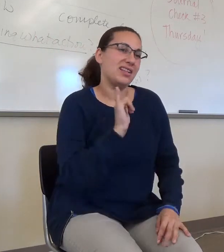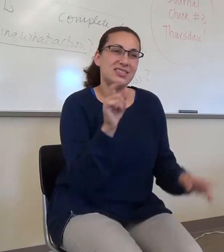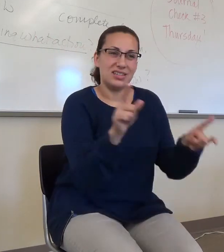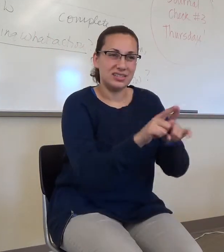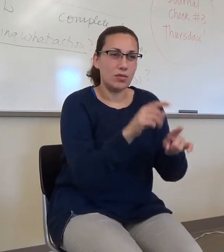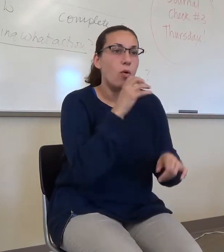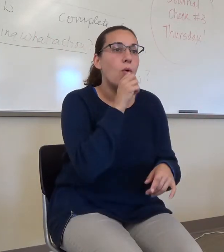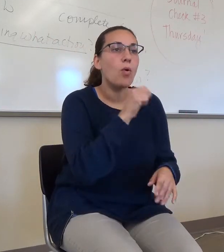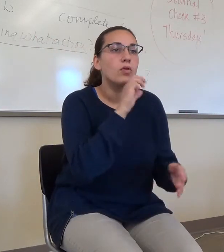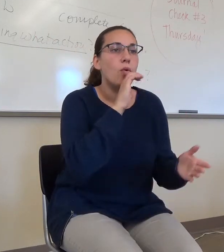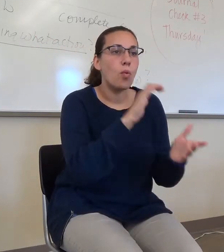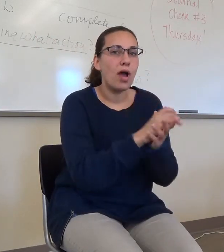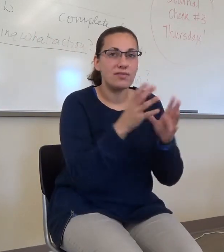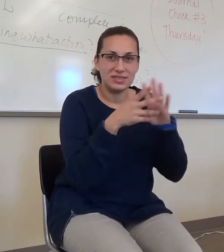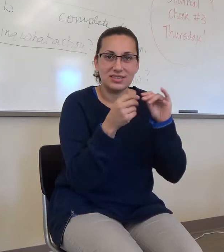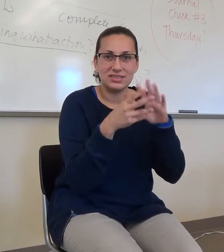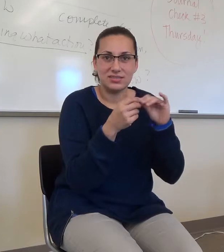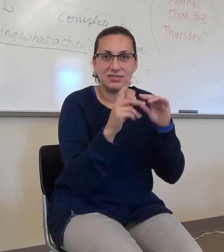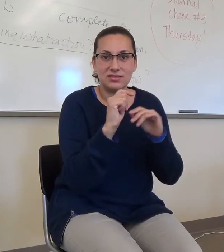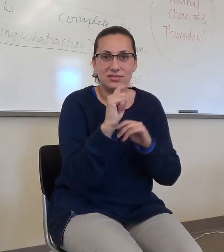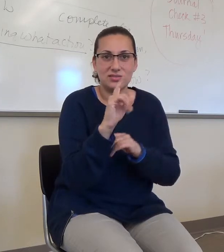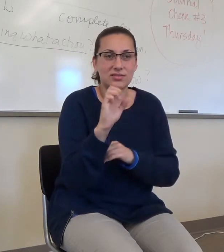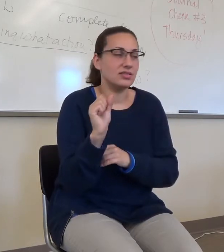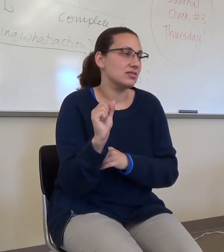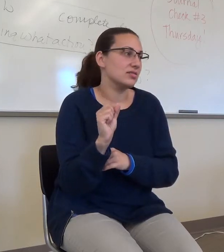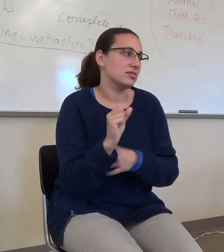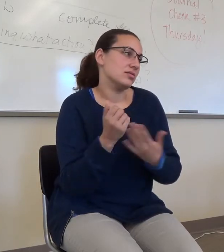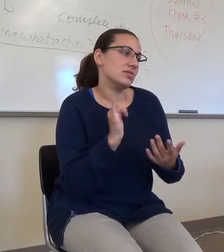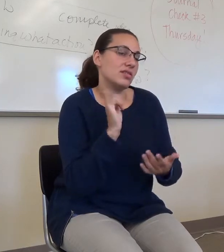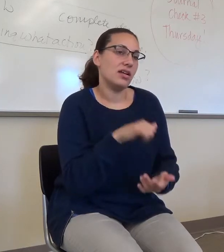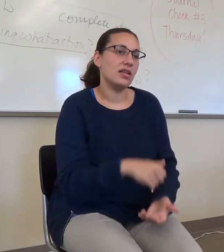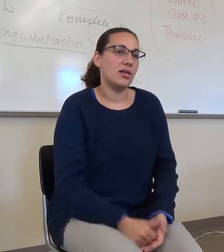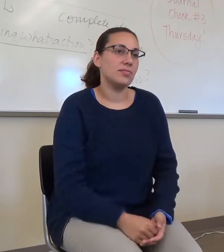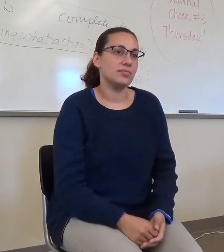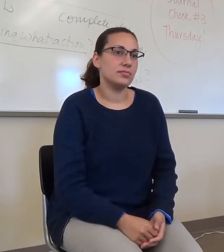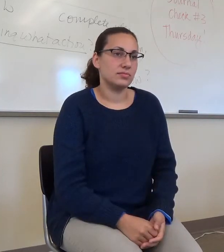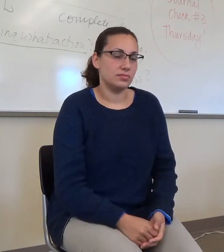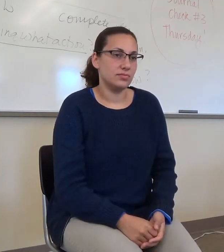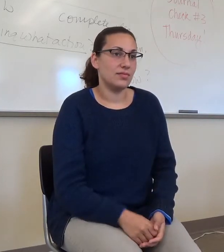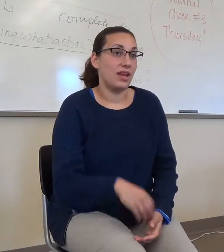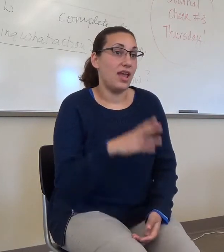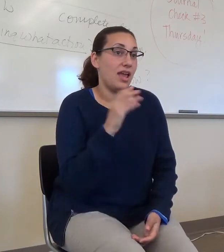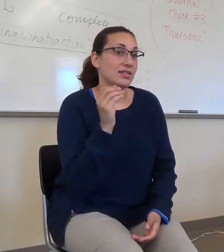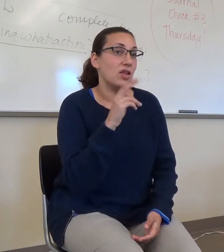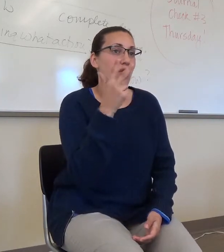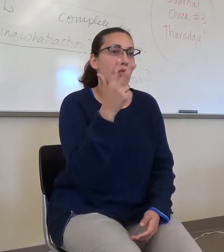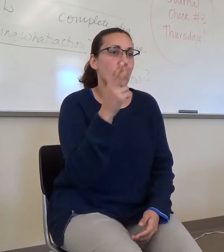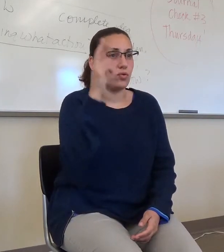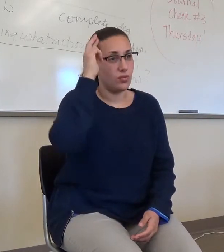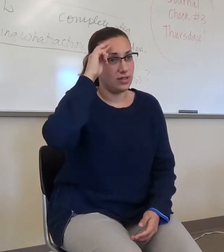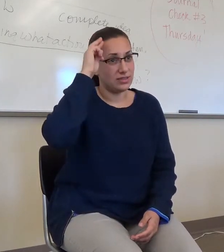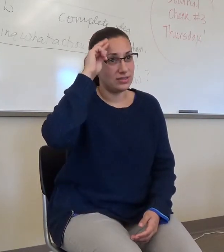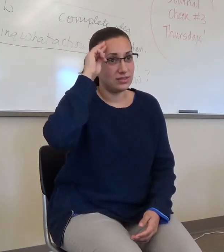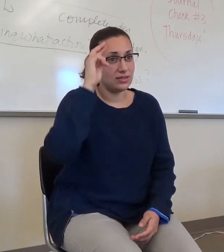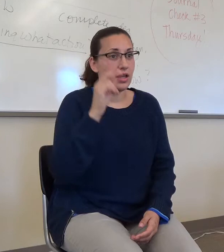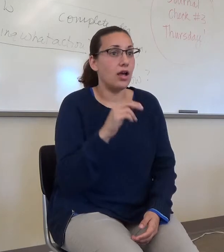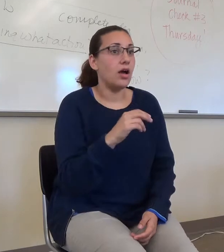came from, were these ancient societies. Okay, and what's the third reason, Sandra?